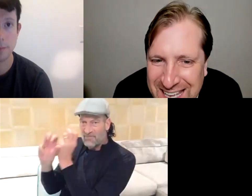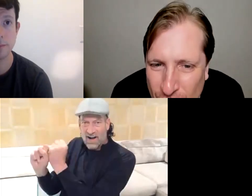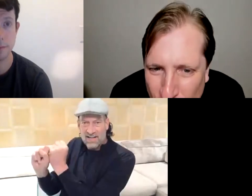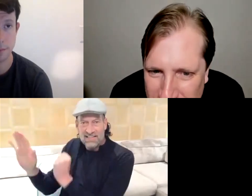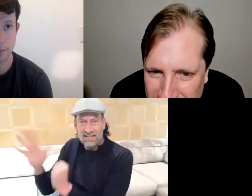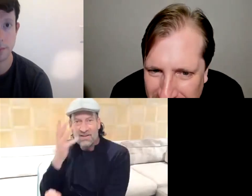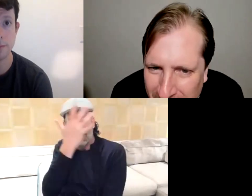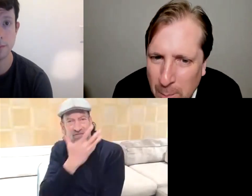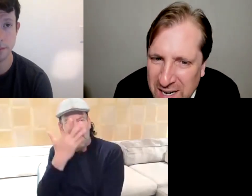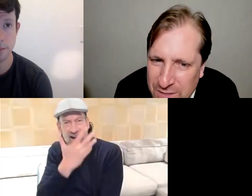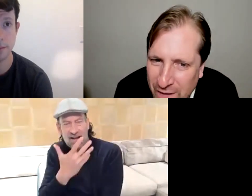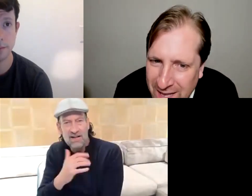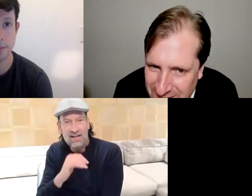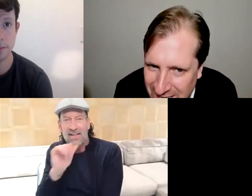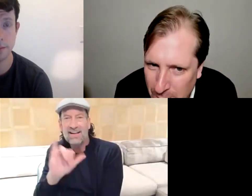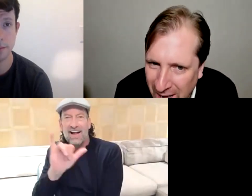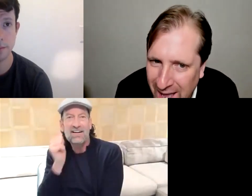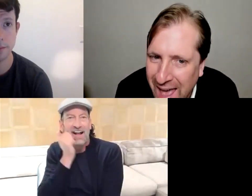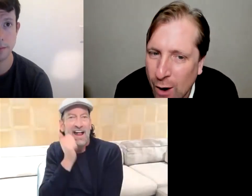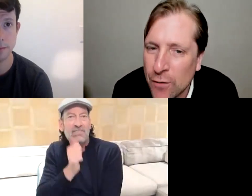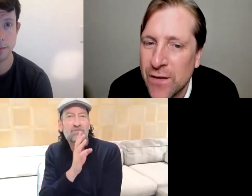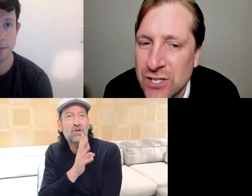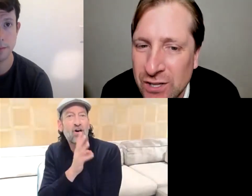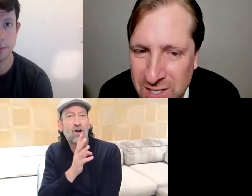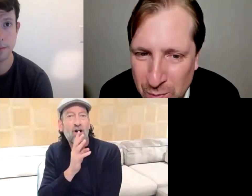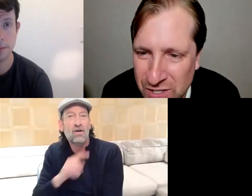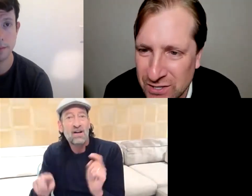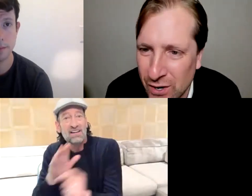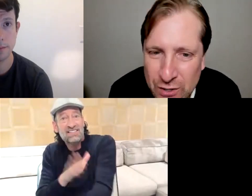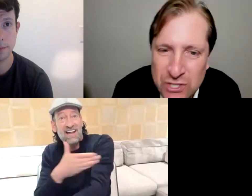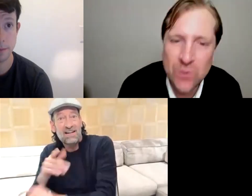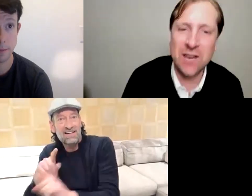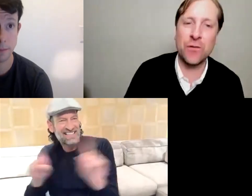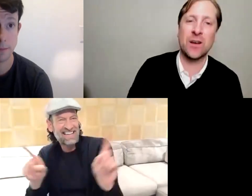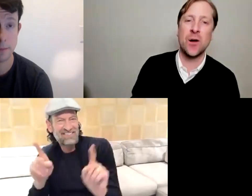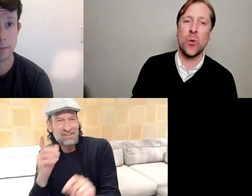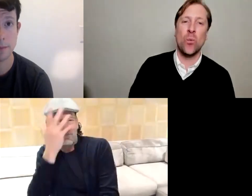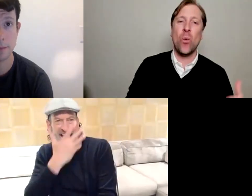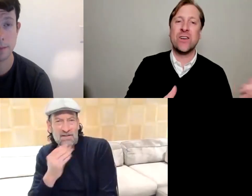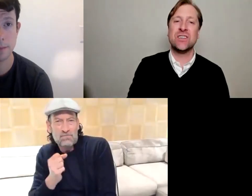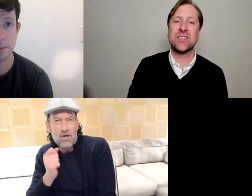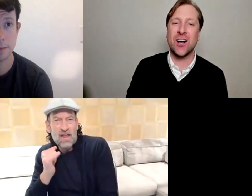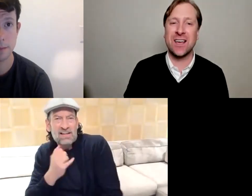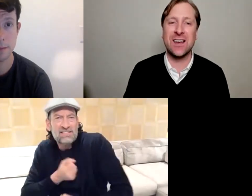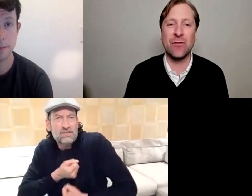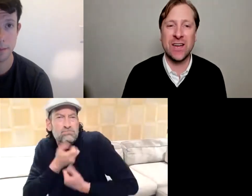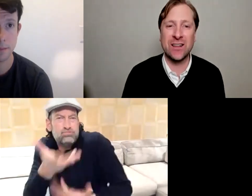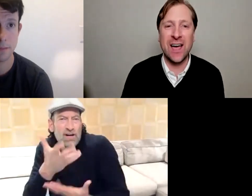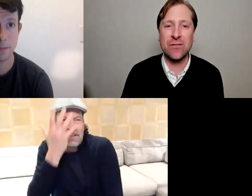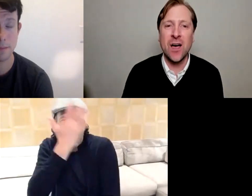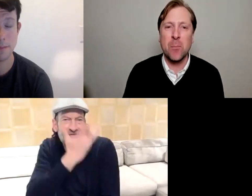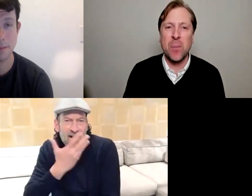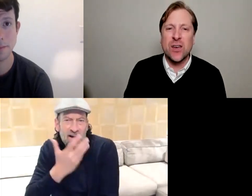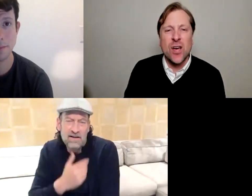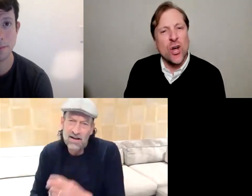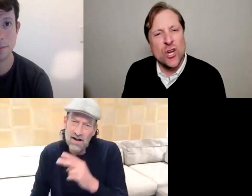can't hear her sing, but he's fascinated by how her facial expressions are. They're so different when she's talking in everyday